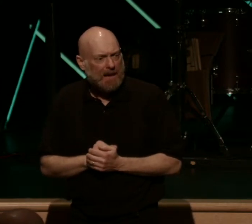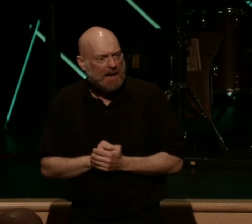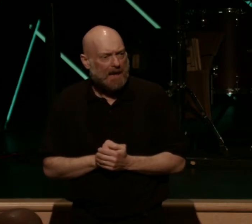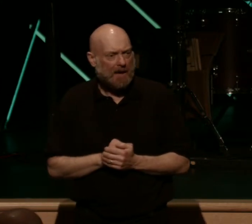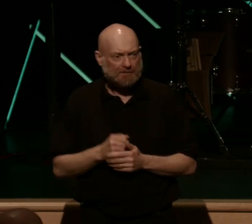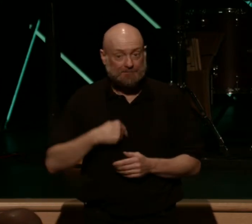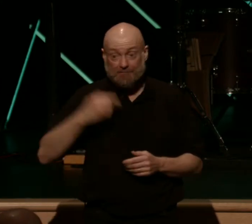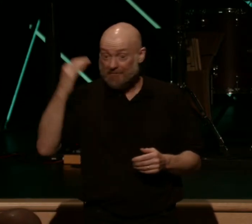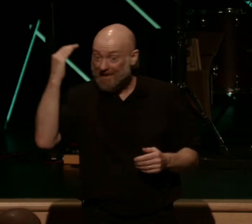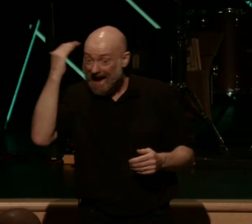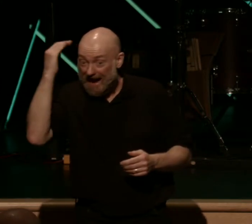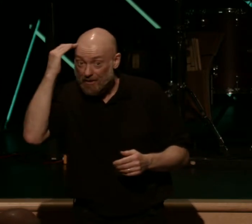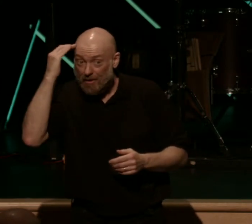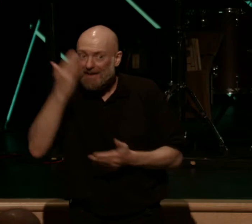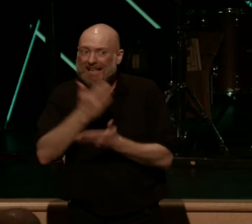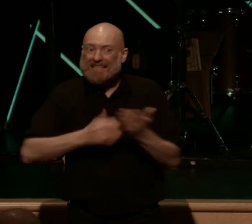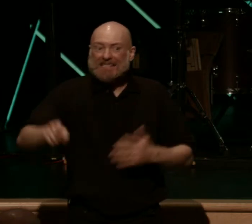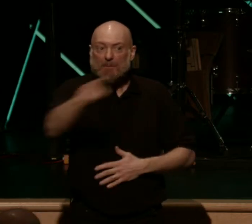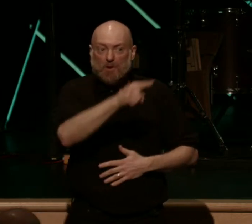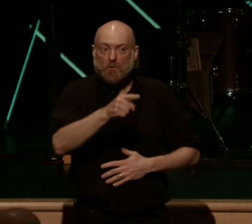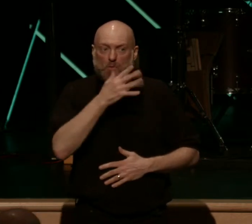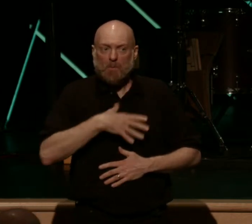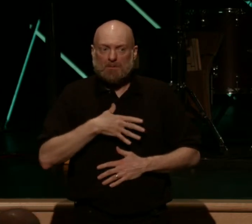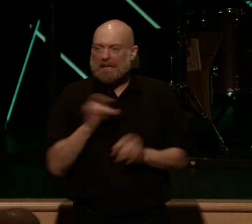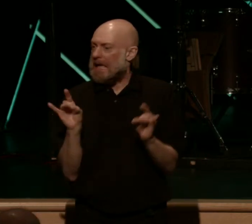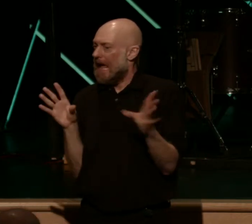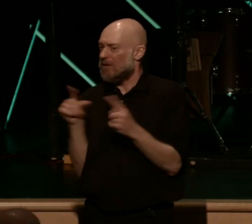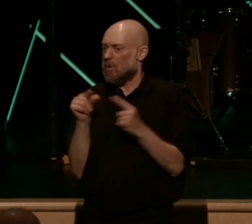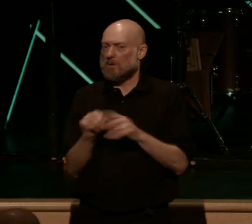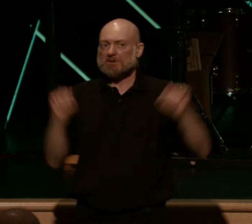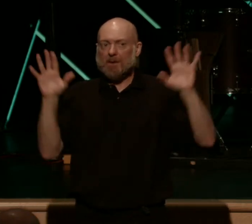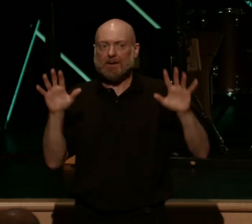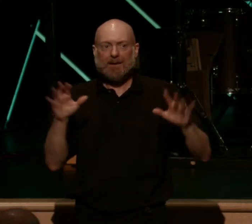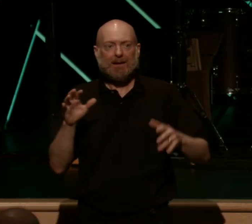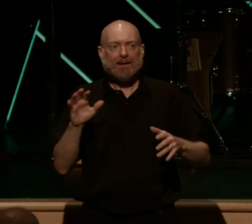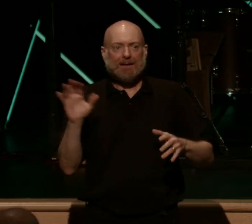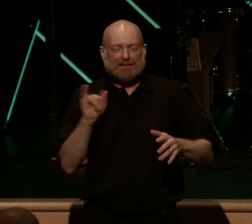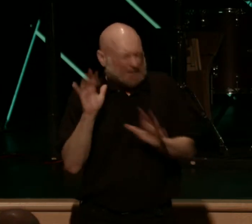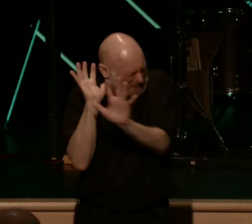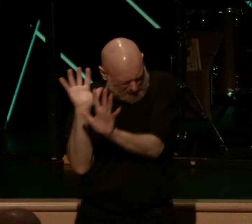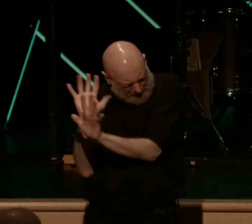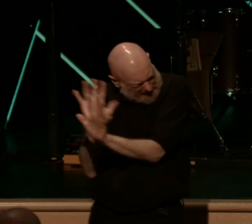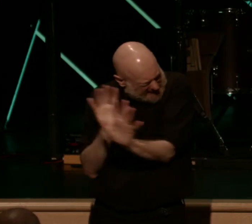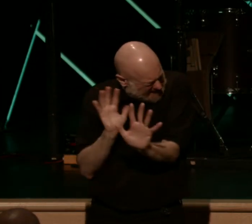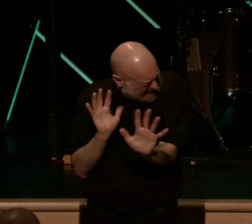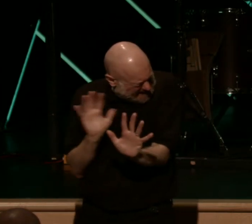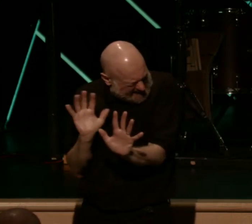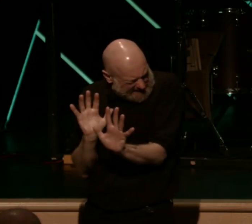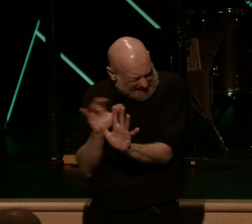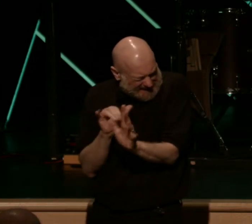And I know that for some right now, that word submit is like hearing nails on a chalkboard.